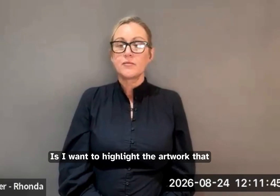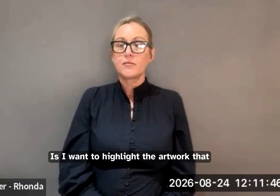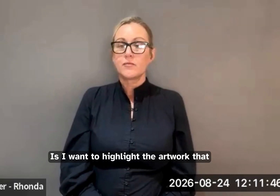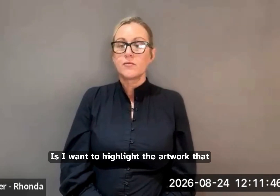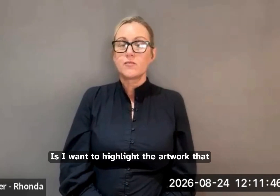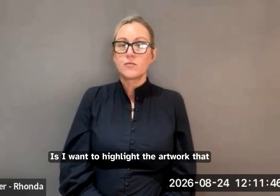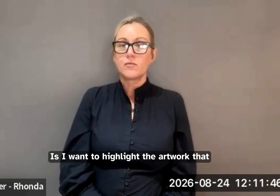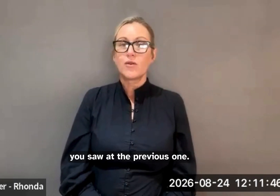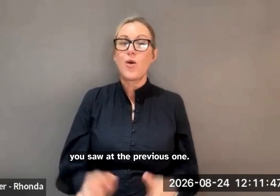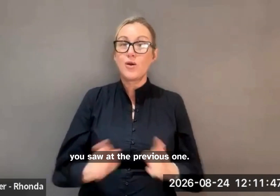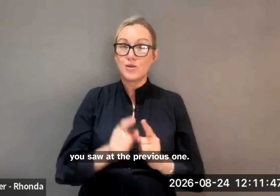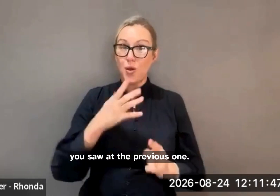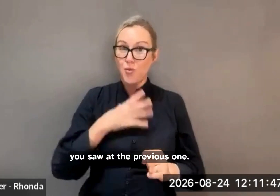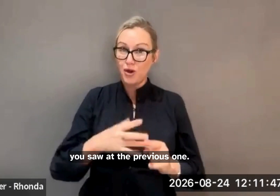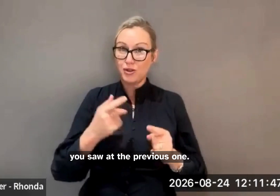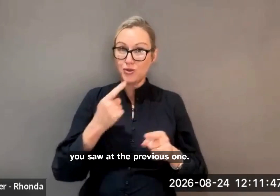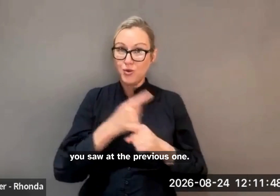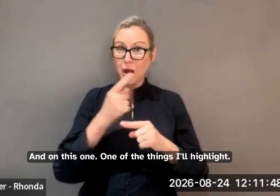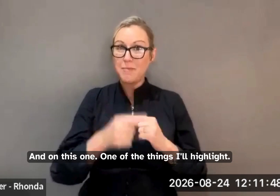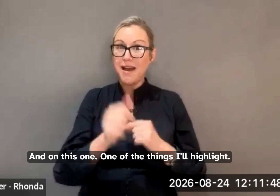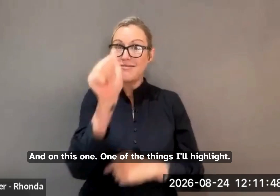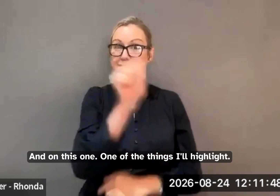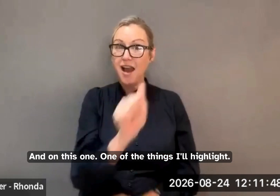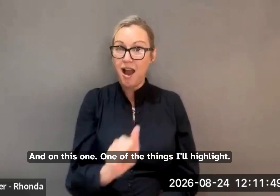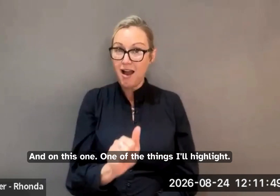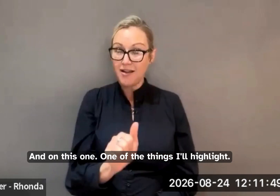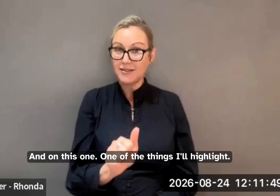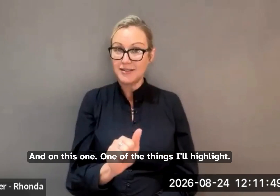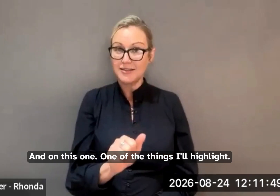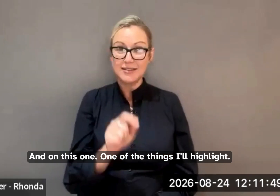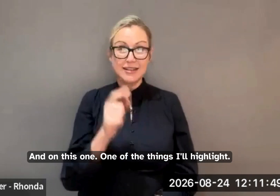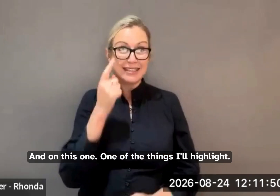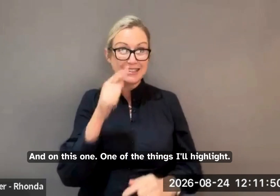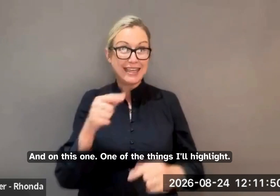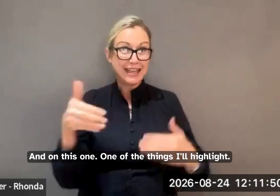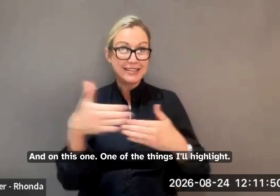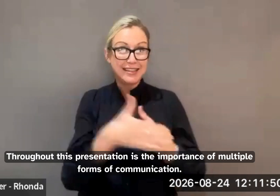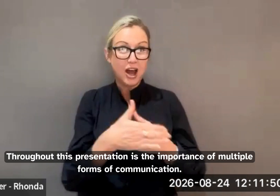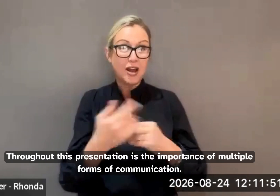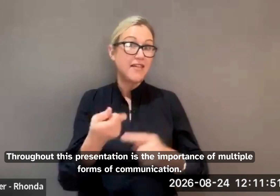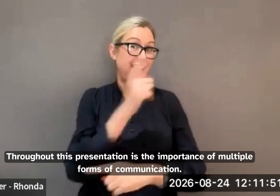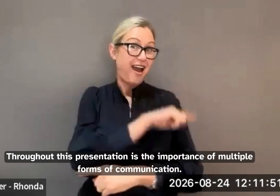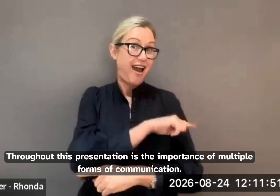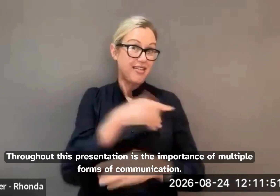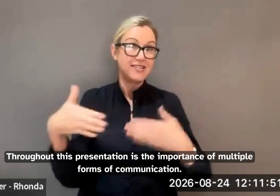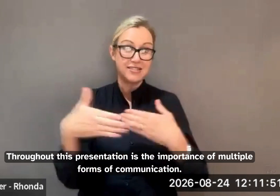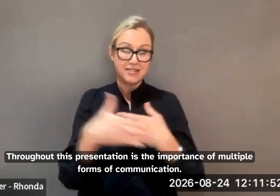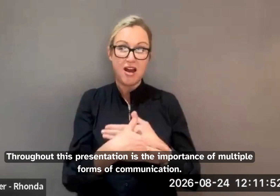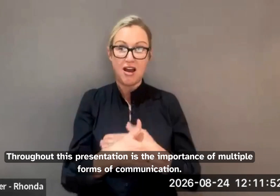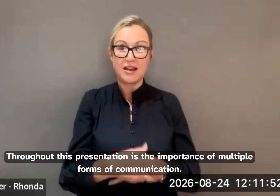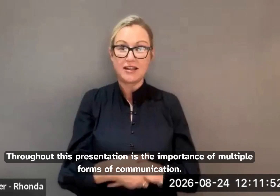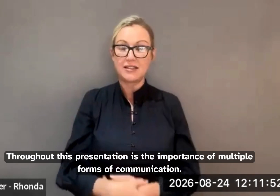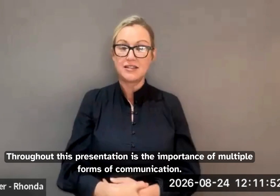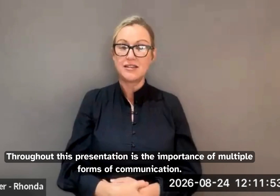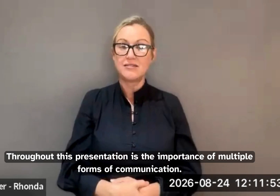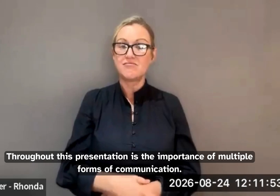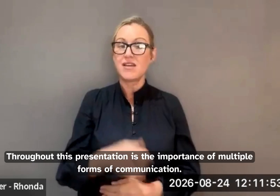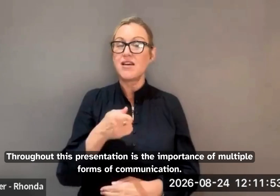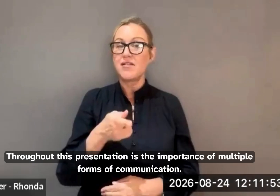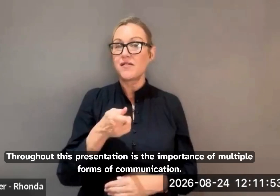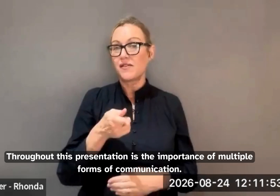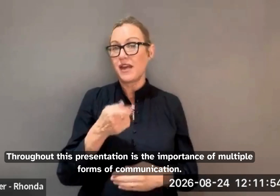want to highlight the artwork that you saw at the previous one and on this one. One of the things I'll highlight throughout this presentation is the importance